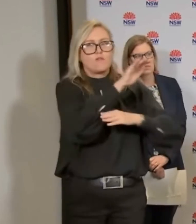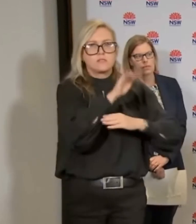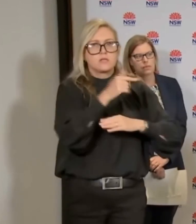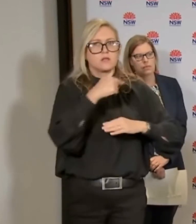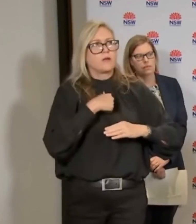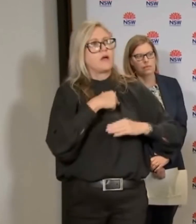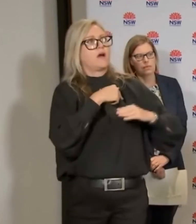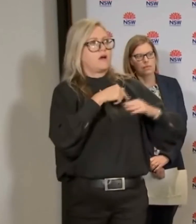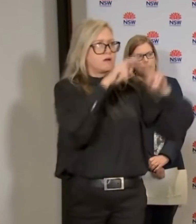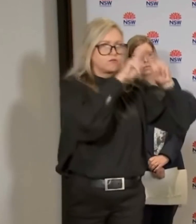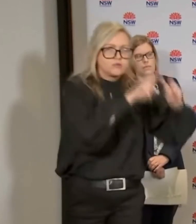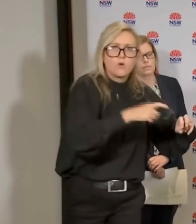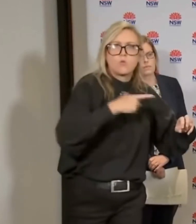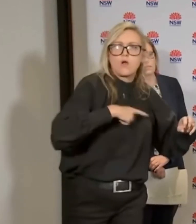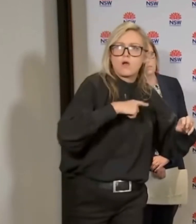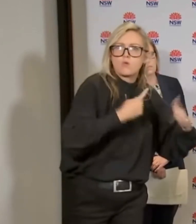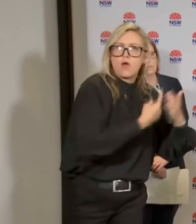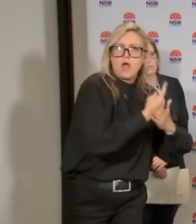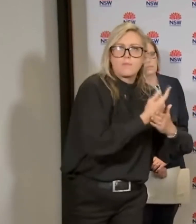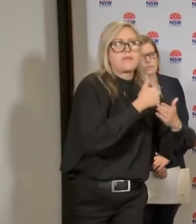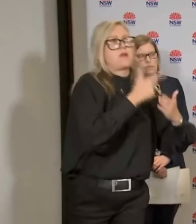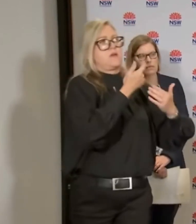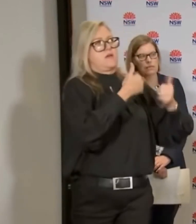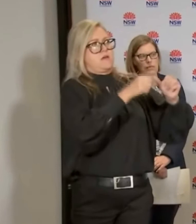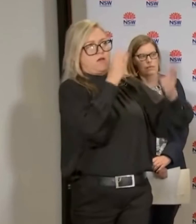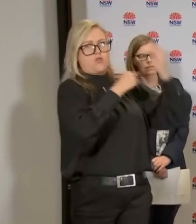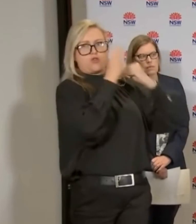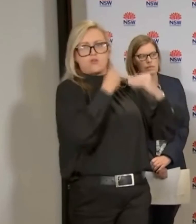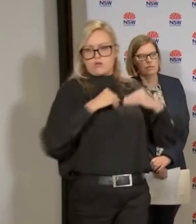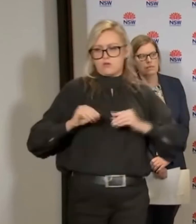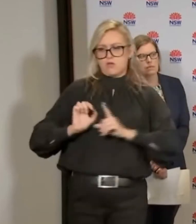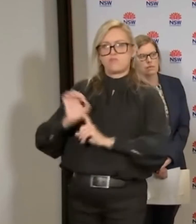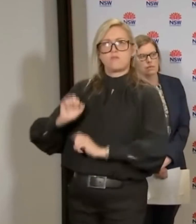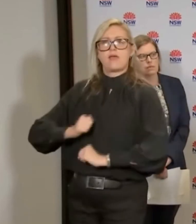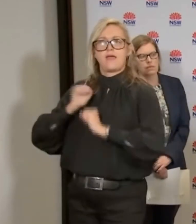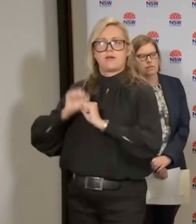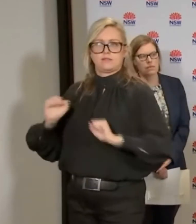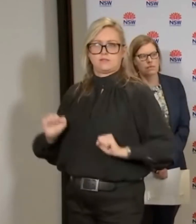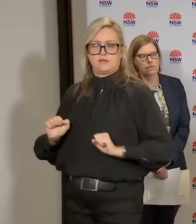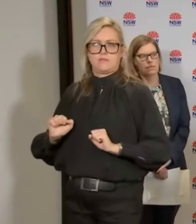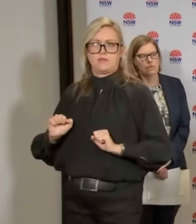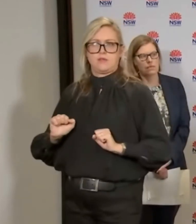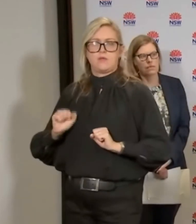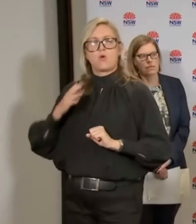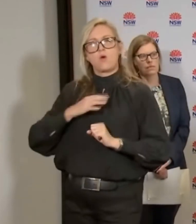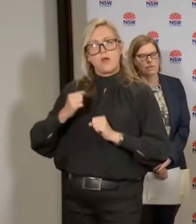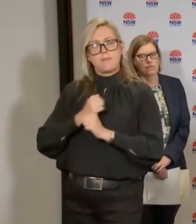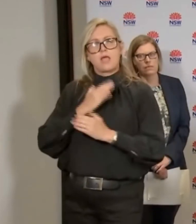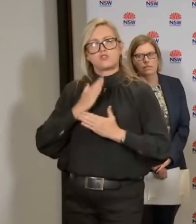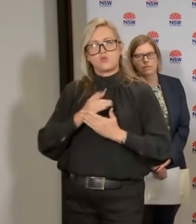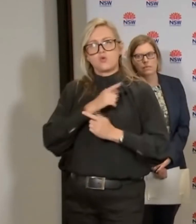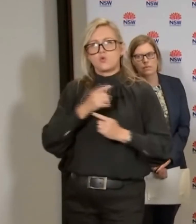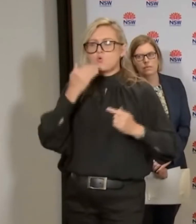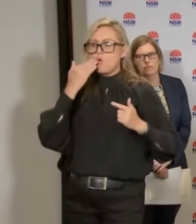us in the next 3 weeks is making sure that everybody working in and around the system is as vigilant as ever. Because you have the vaccine